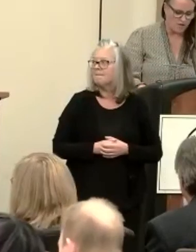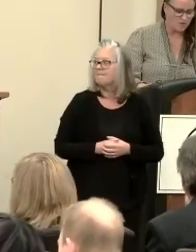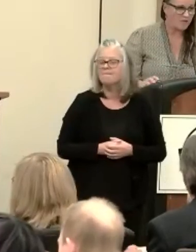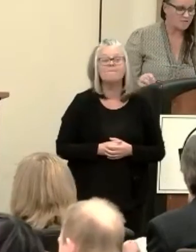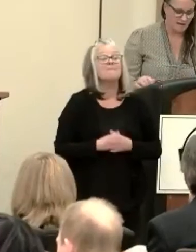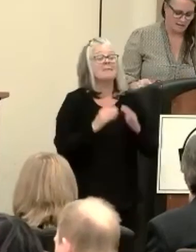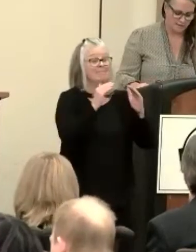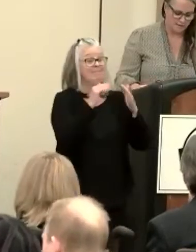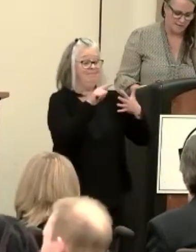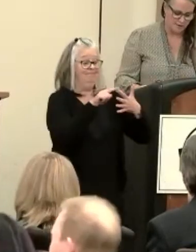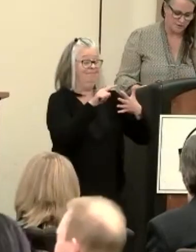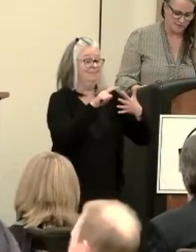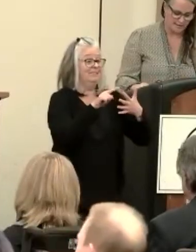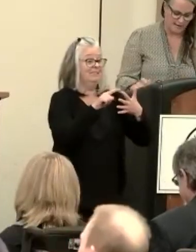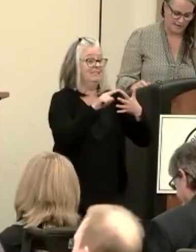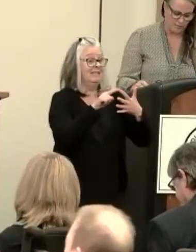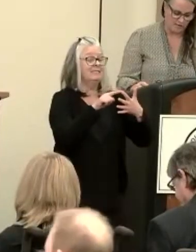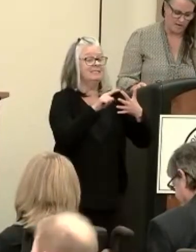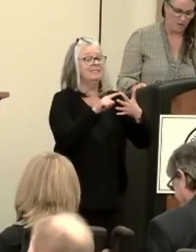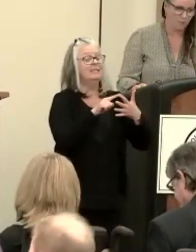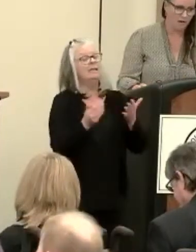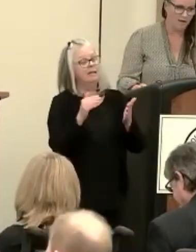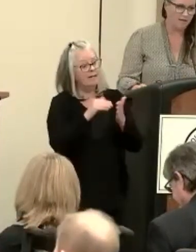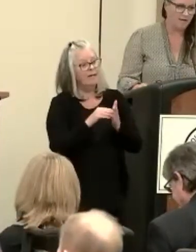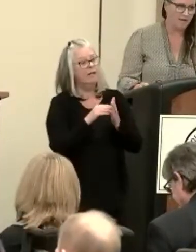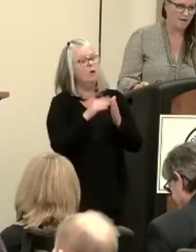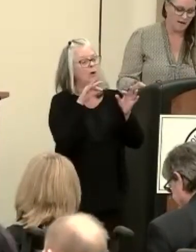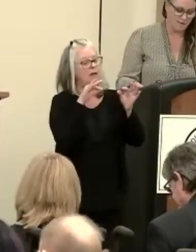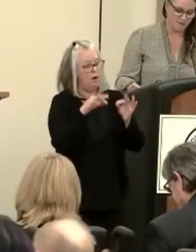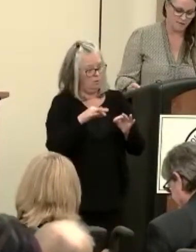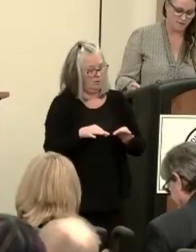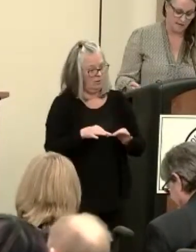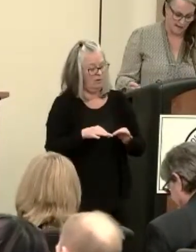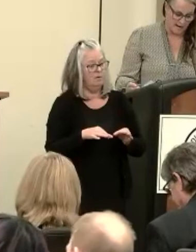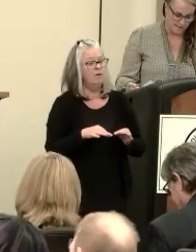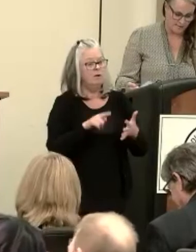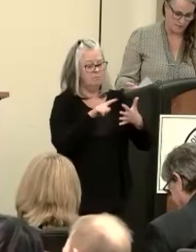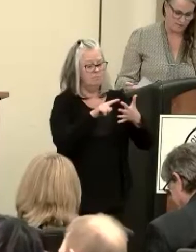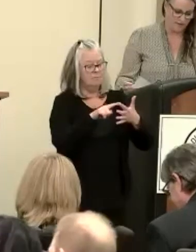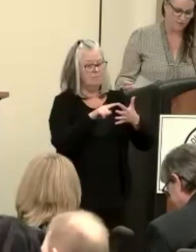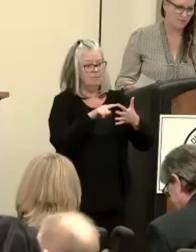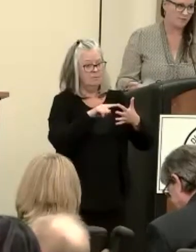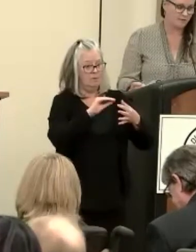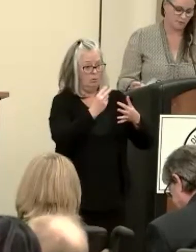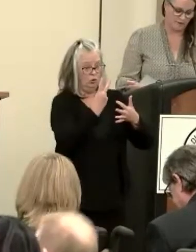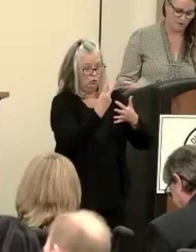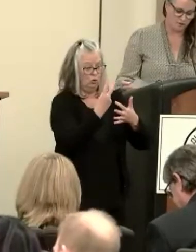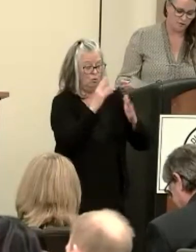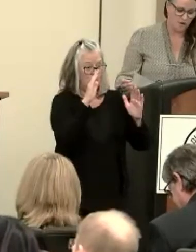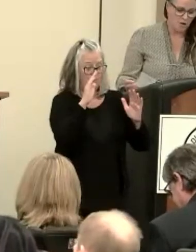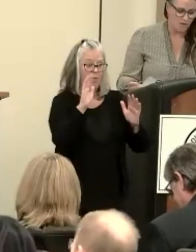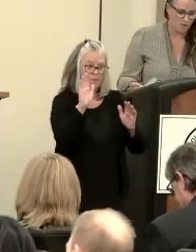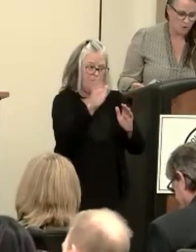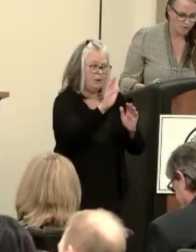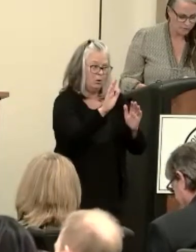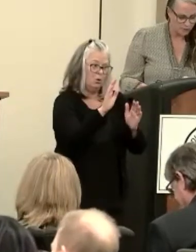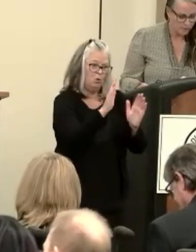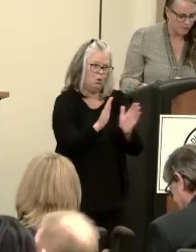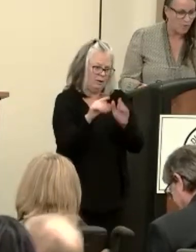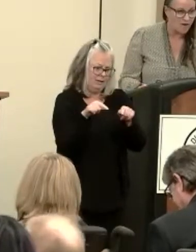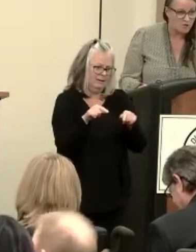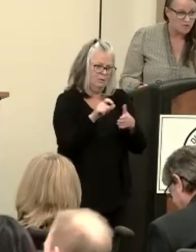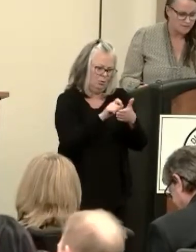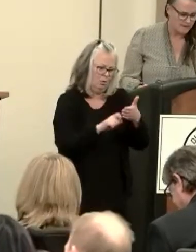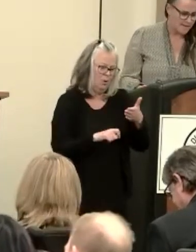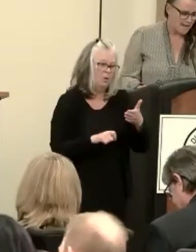We're on to our second section. Again, I will outline as the organizers have written out the issue. We will go to the floor